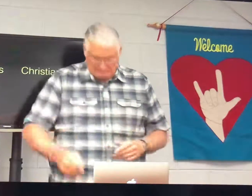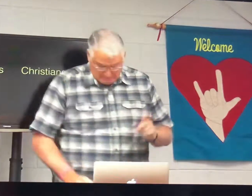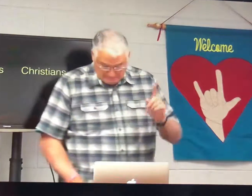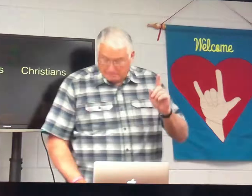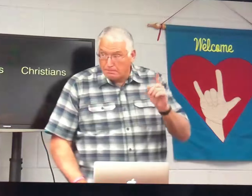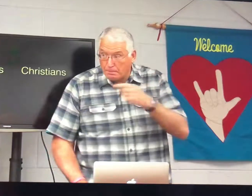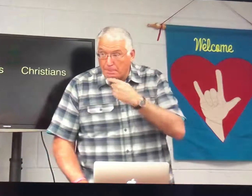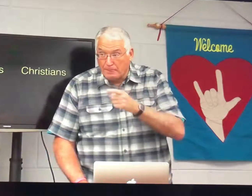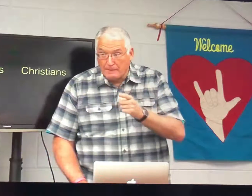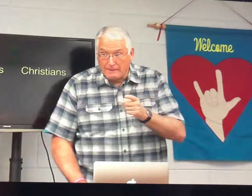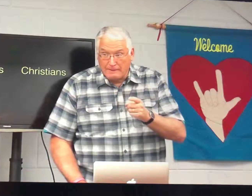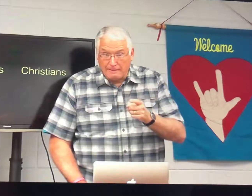Called strike 3.